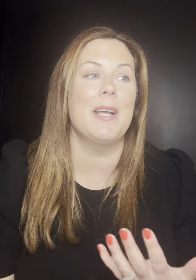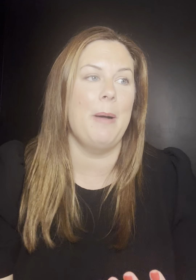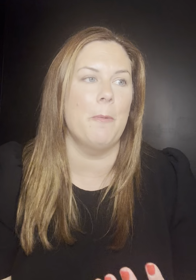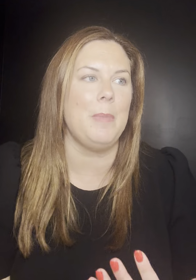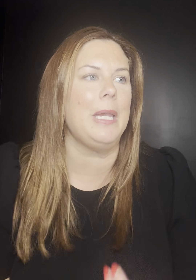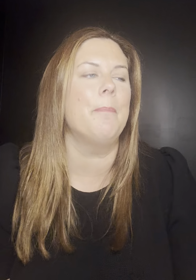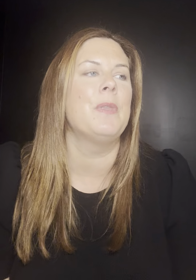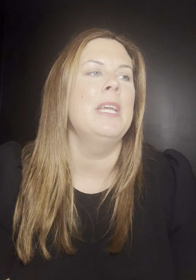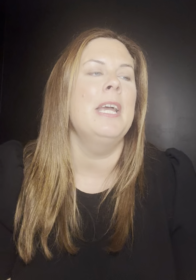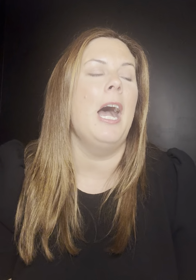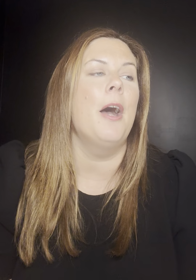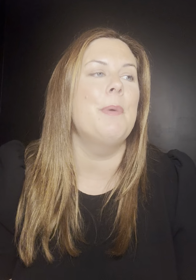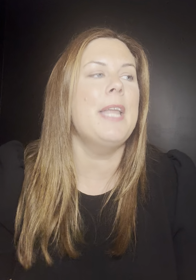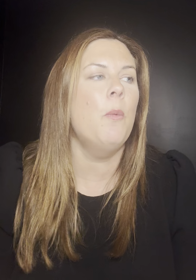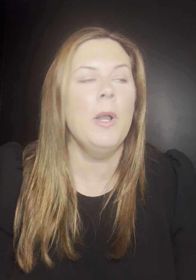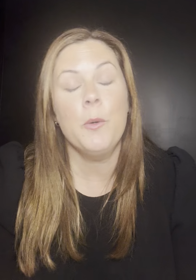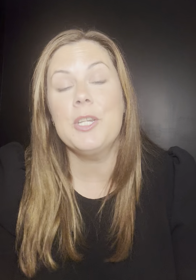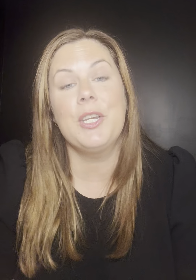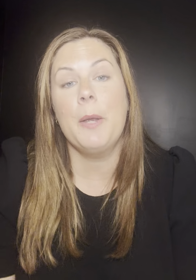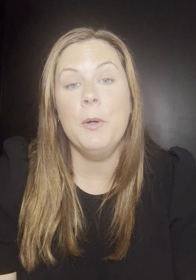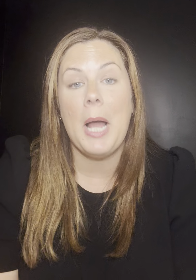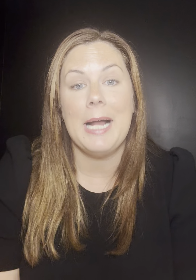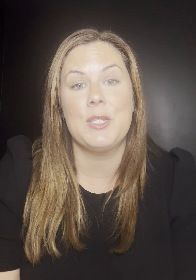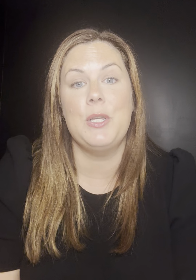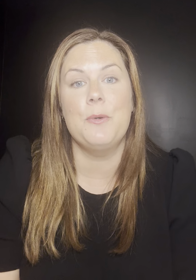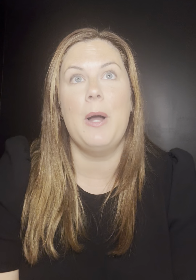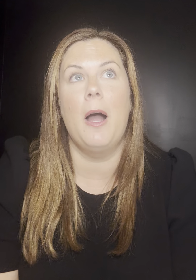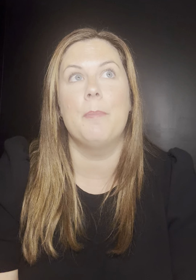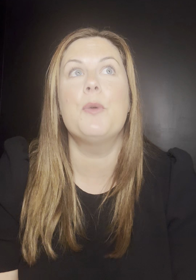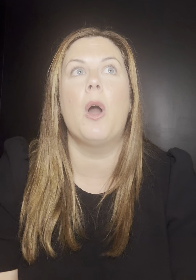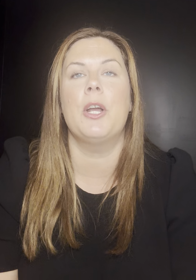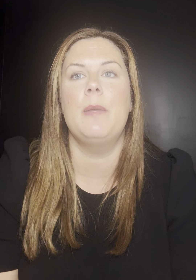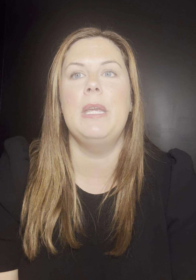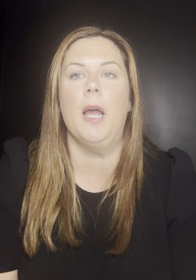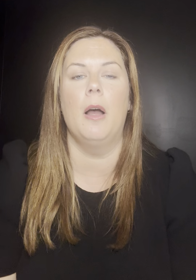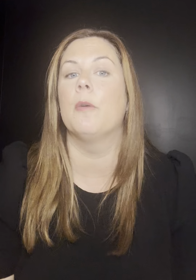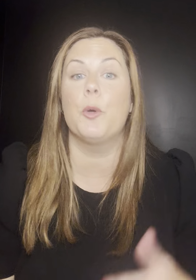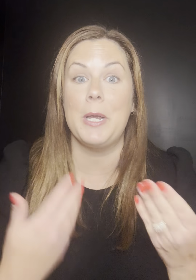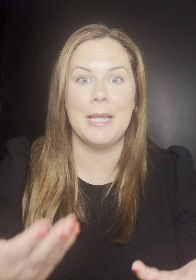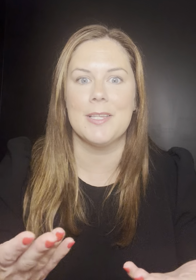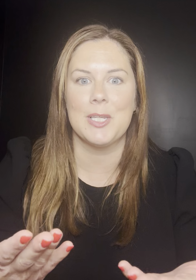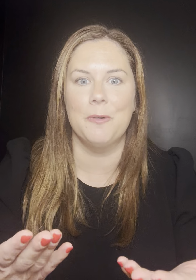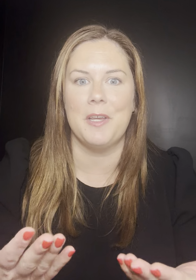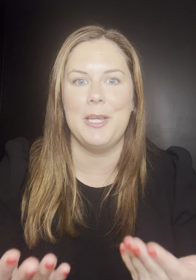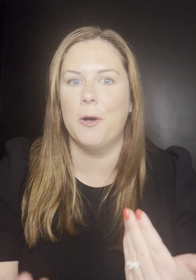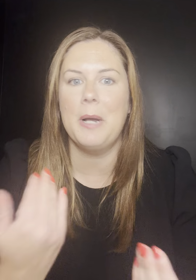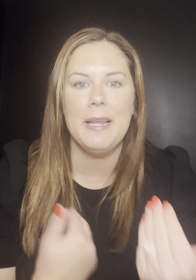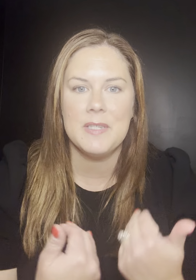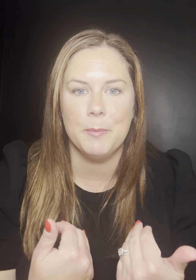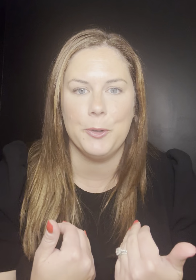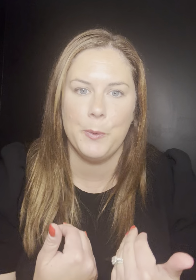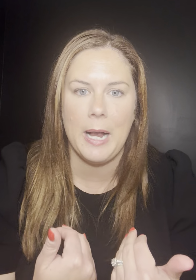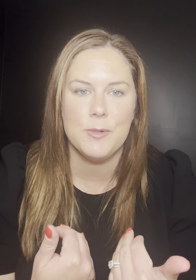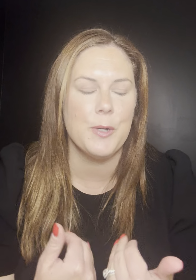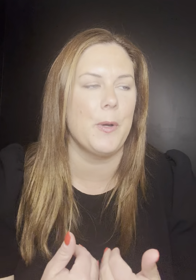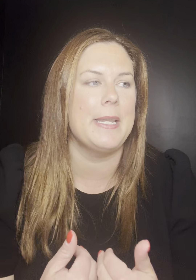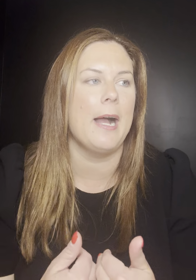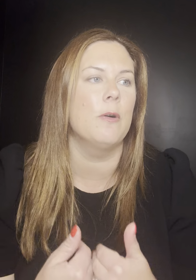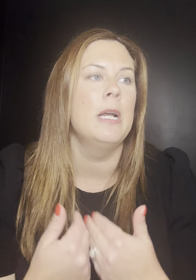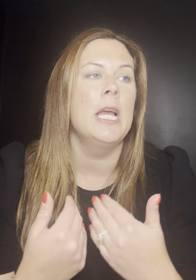about me. Now, one question I will ask you, you are going to be creating this little video kind of similar to what I'm doing right now,